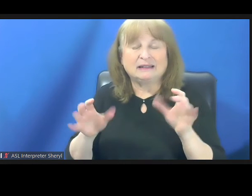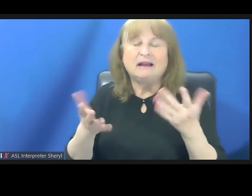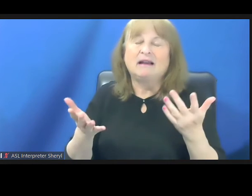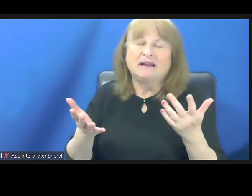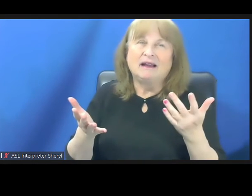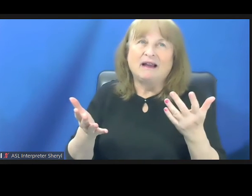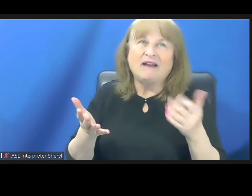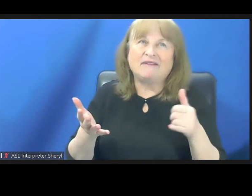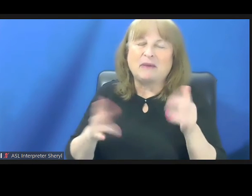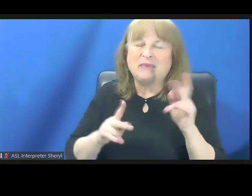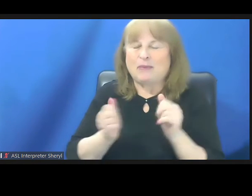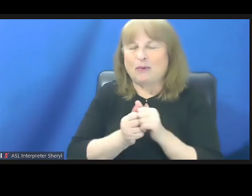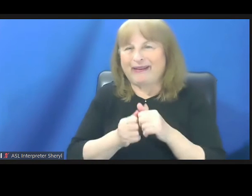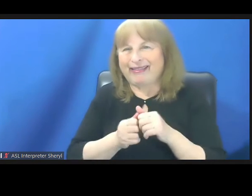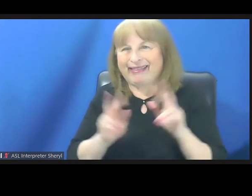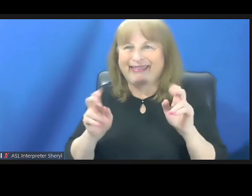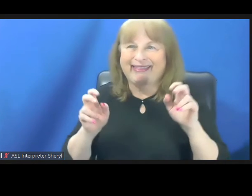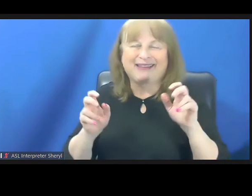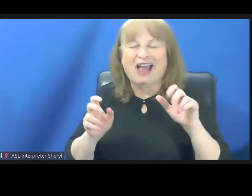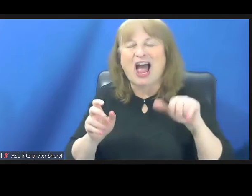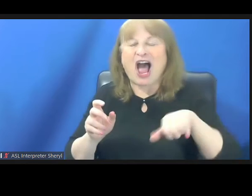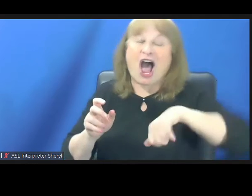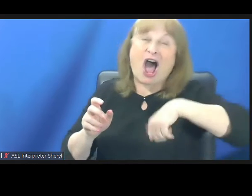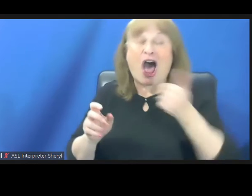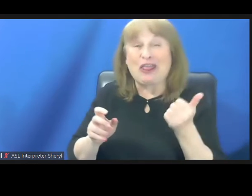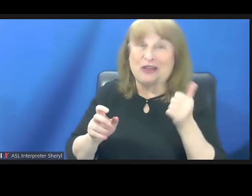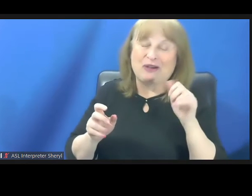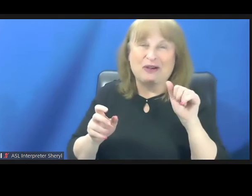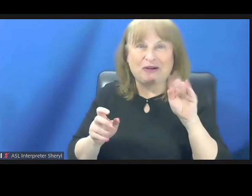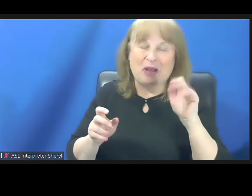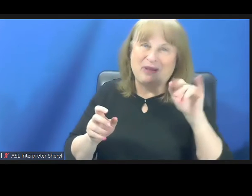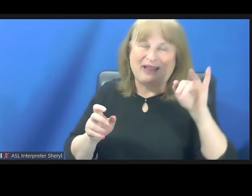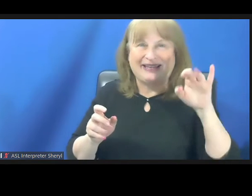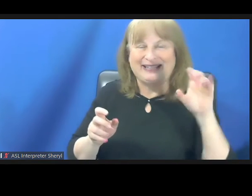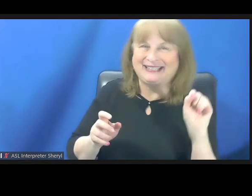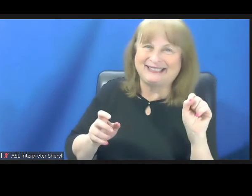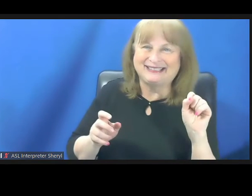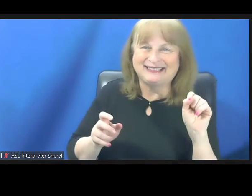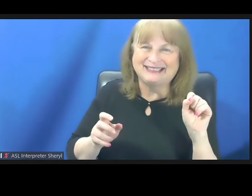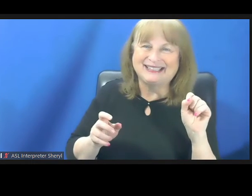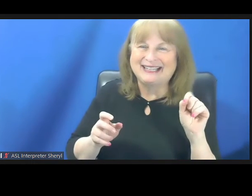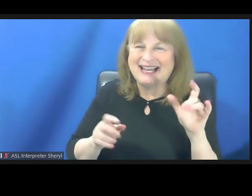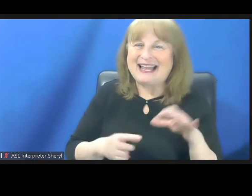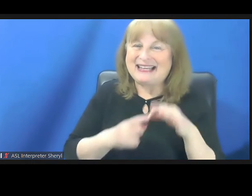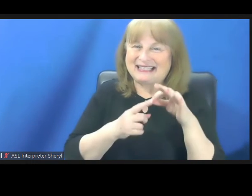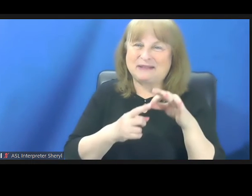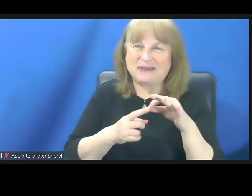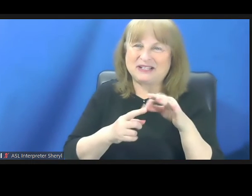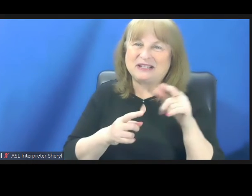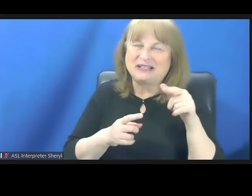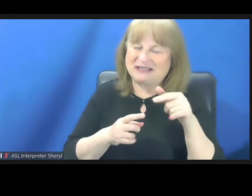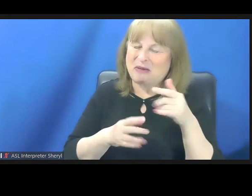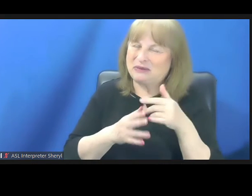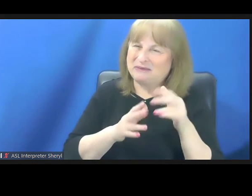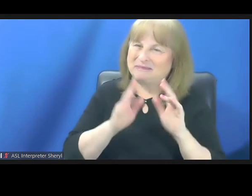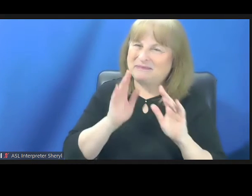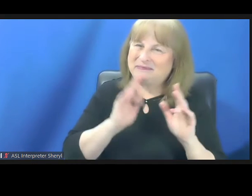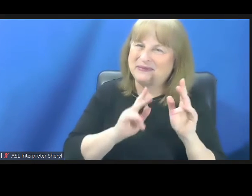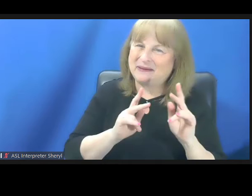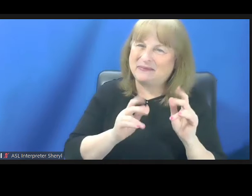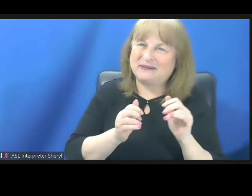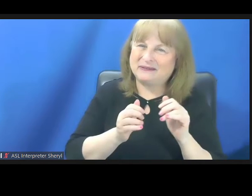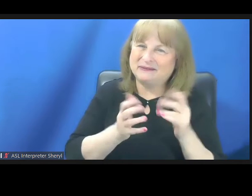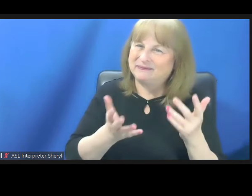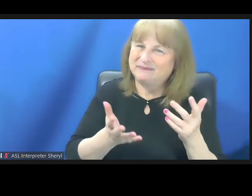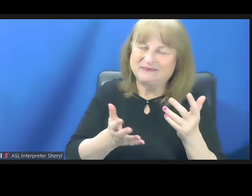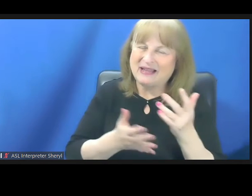otherwise abled, as sometimes they call themselves, otherwise abled people, especially the soccer match, which was an